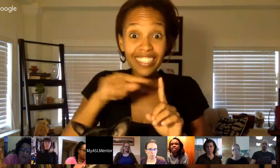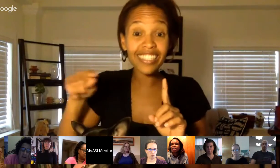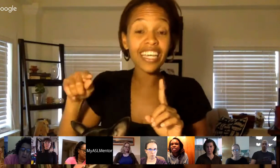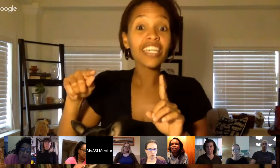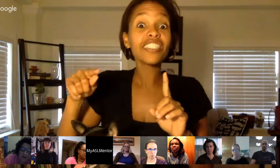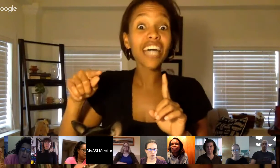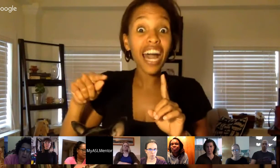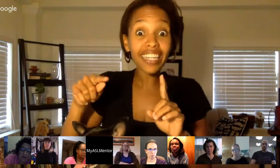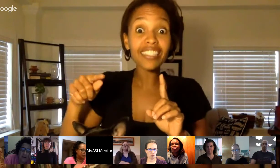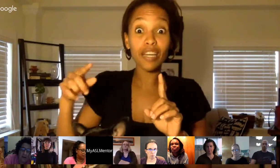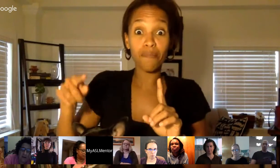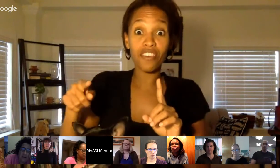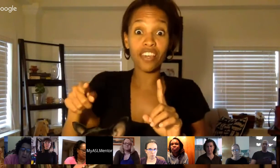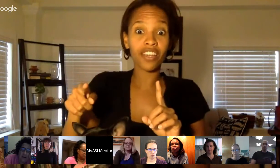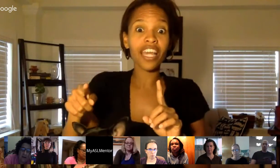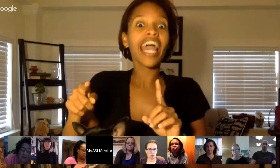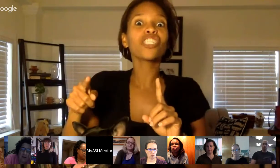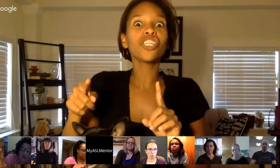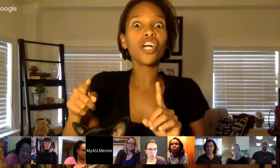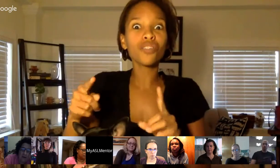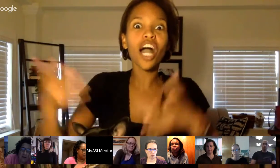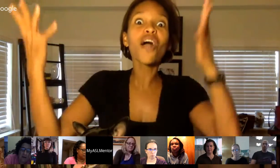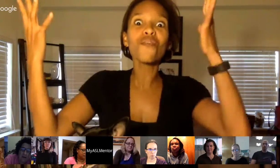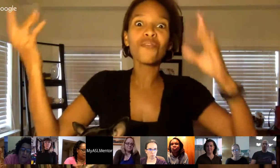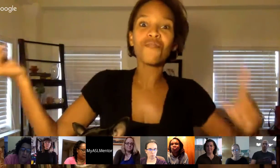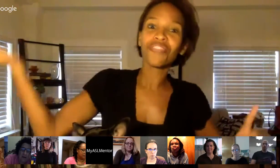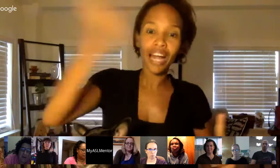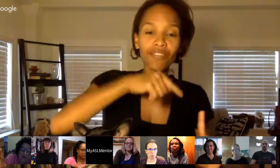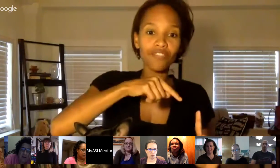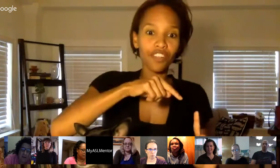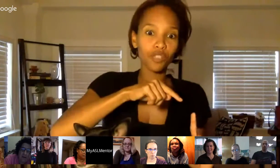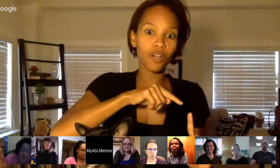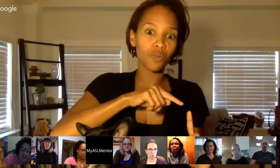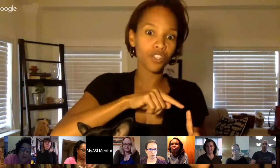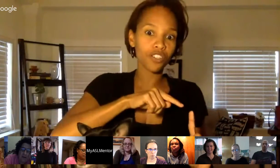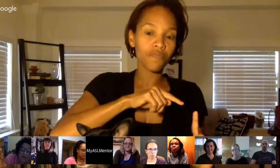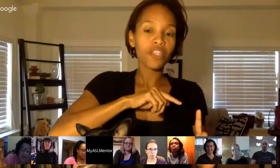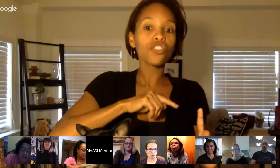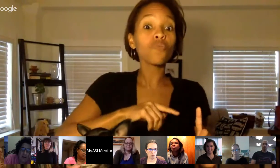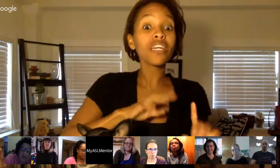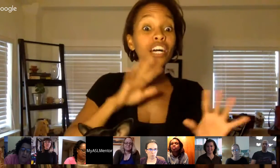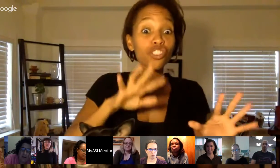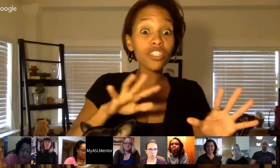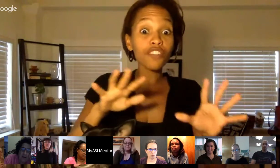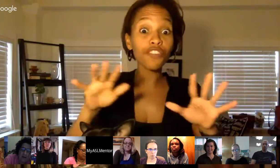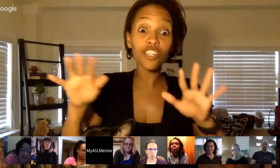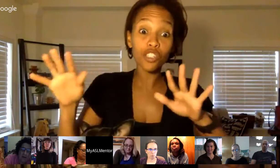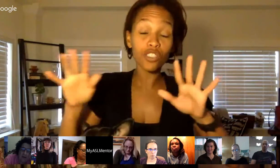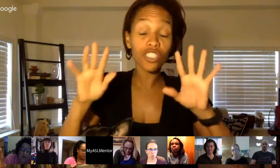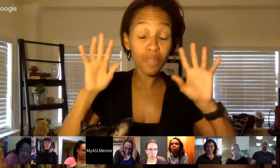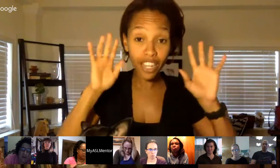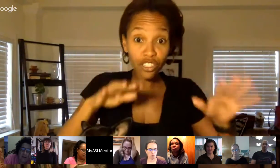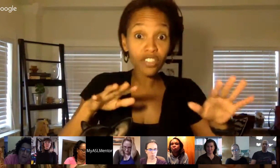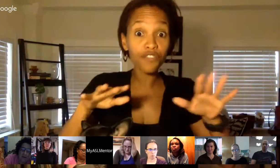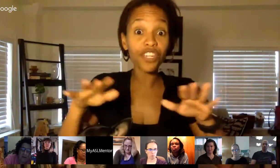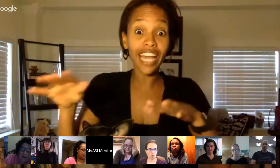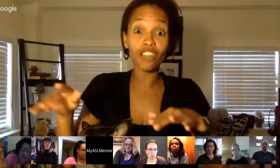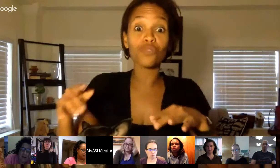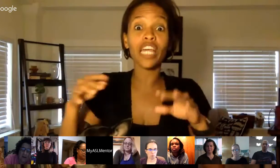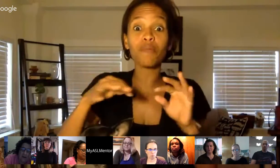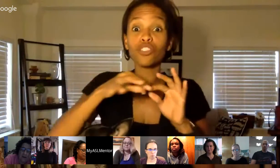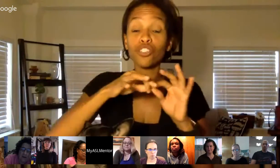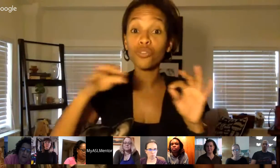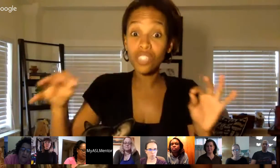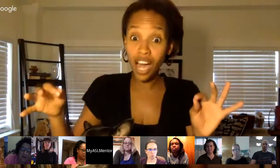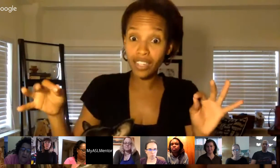sentence signed something, and she goes, oh, that was a fingerspelled word. So because she didn't freak out,